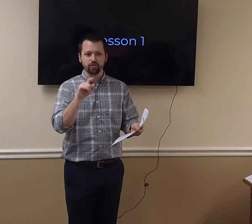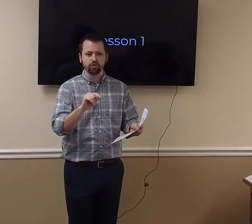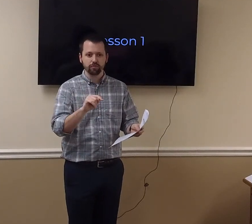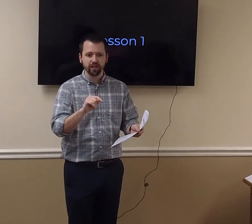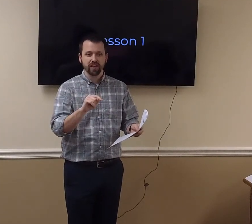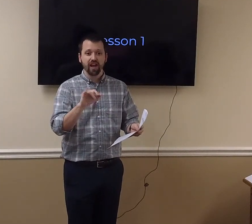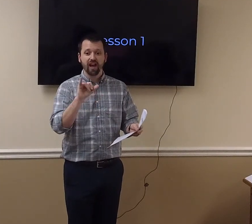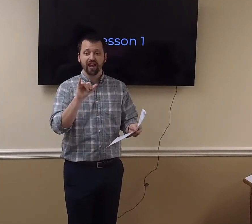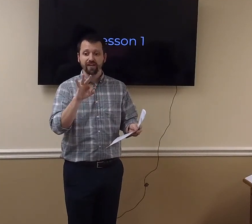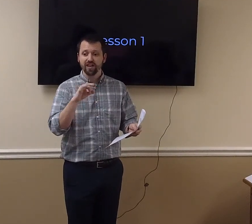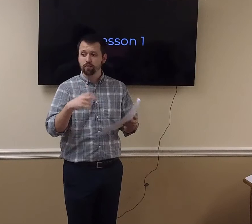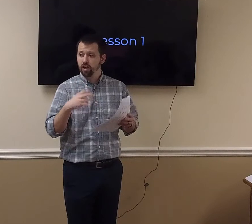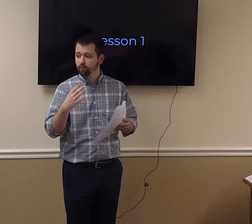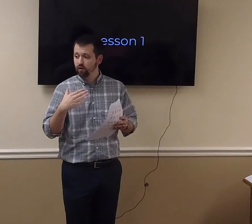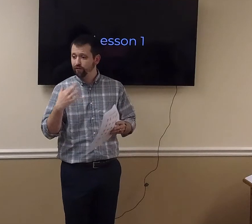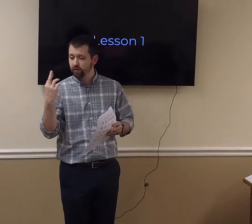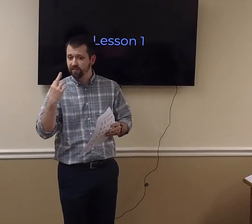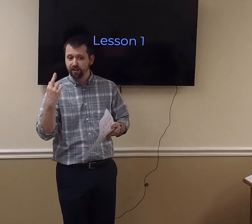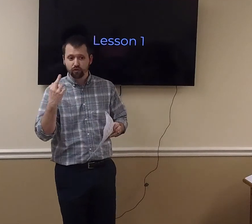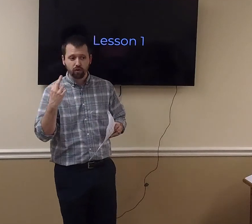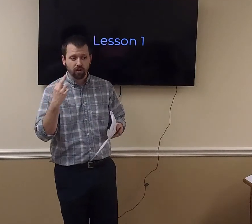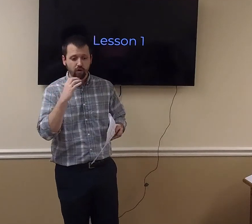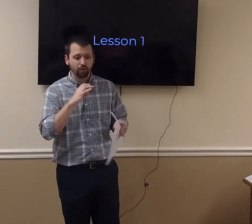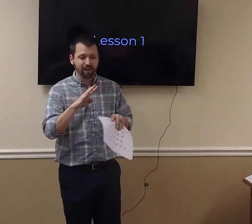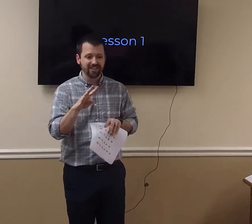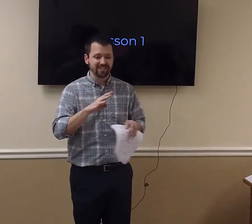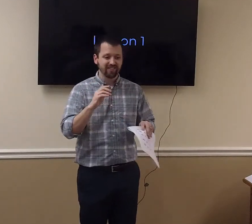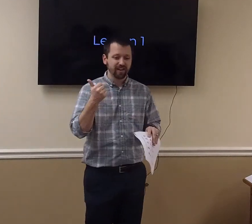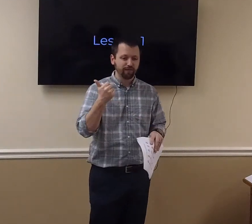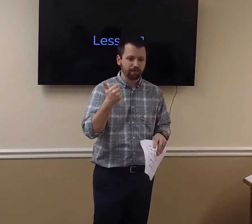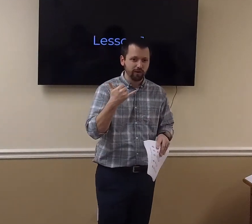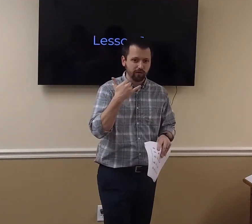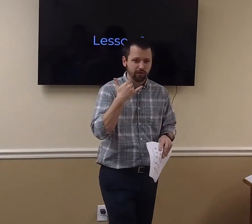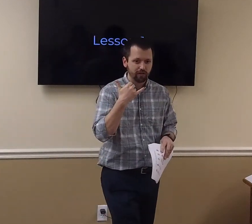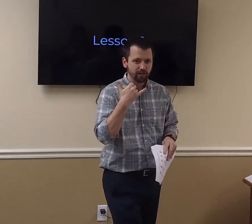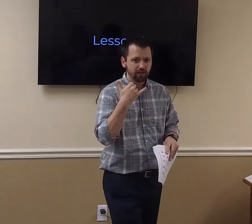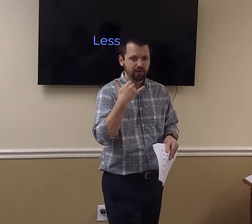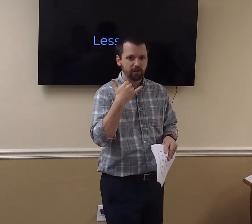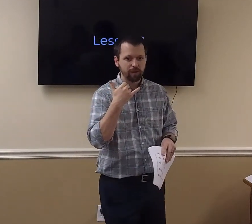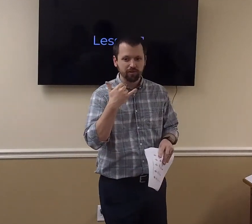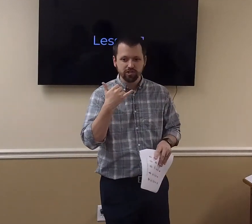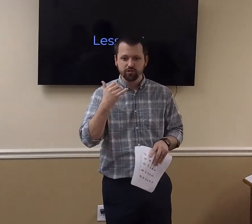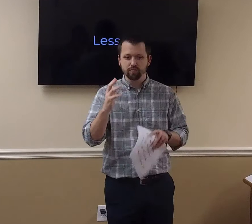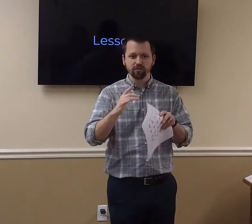YouTube. If that's a problem for whatever reason, if you are old-fashioned and still got a flip phone, or maybe you just use smoke